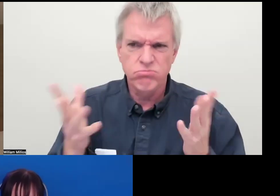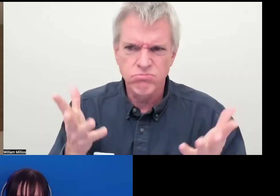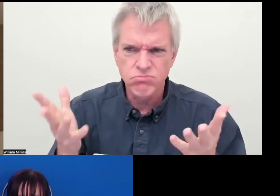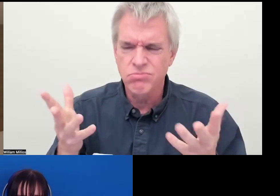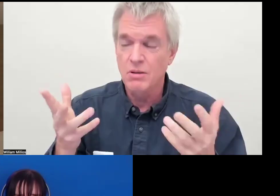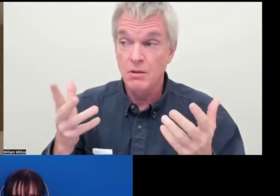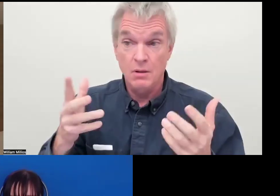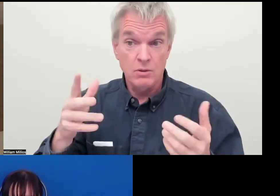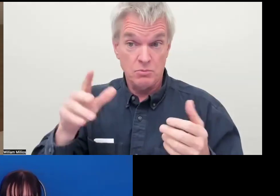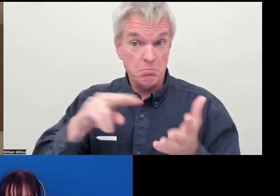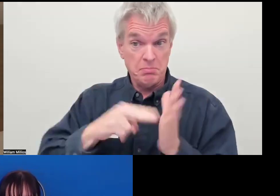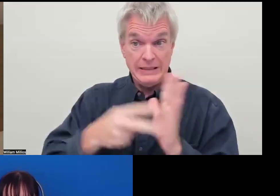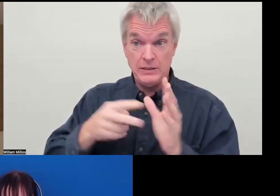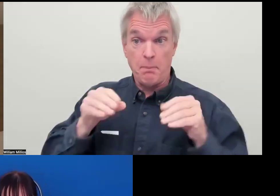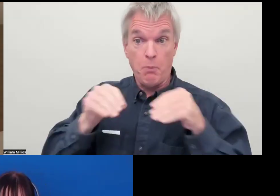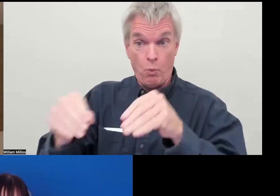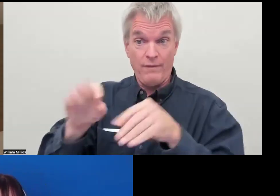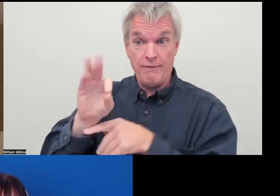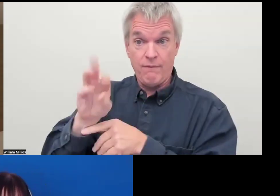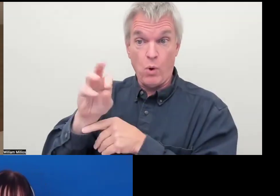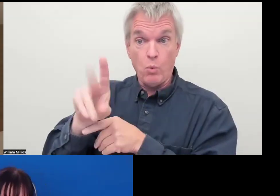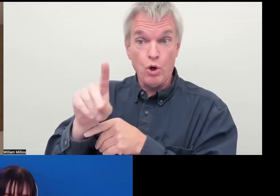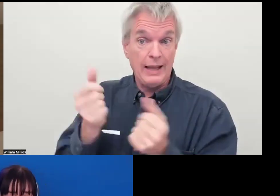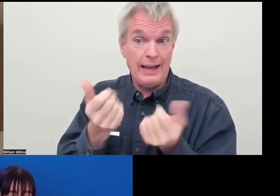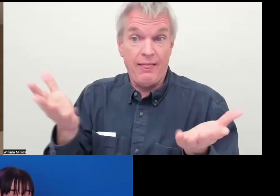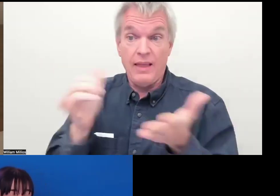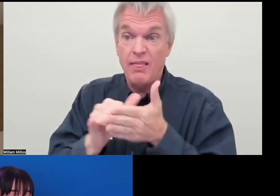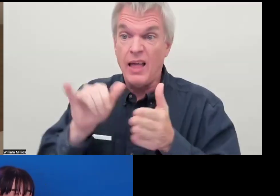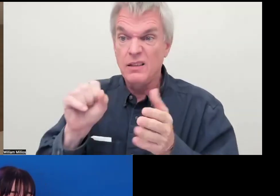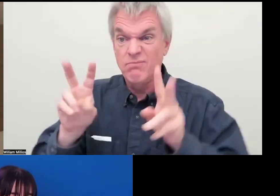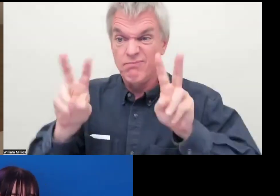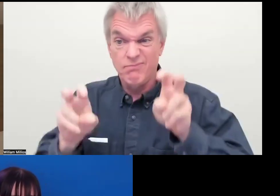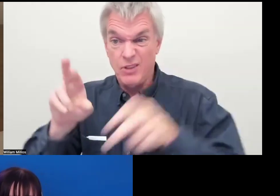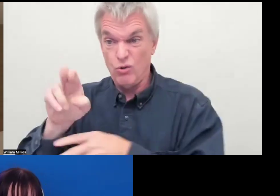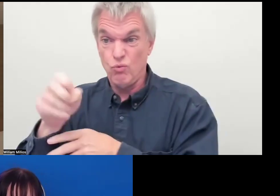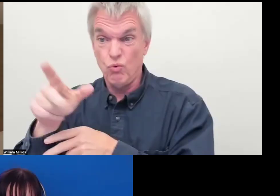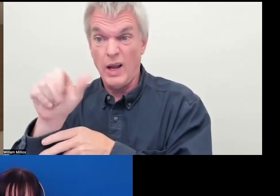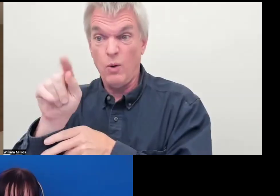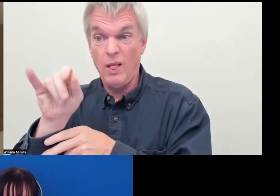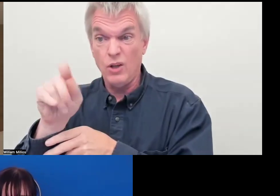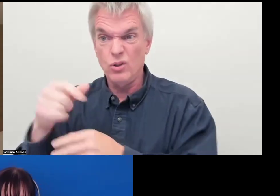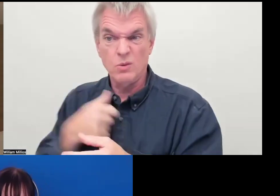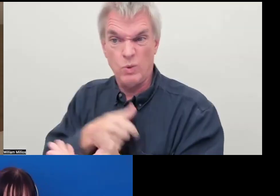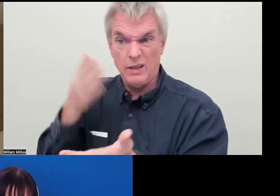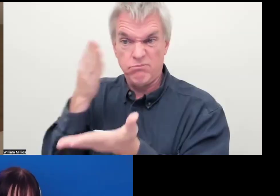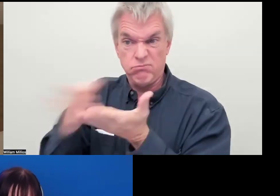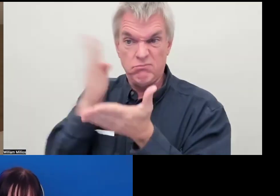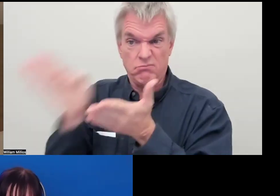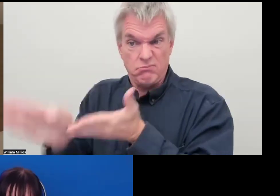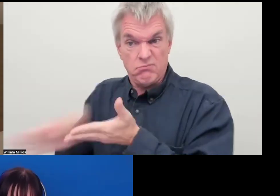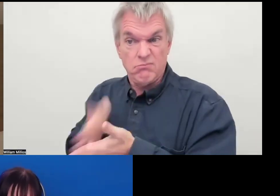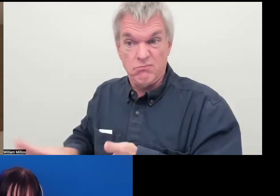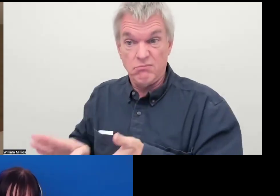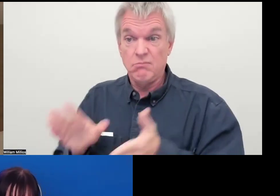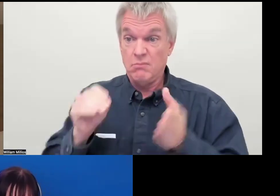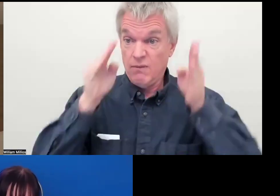um, know any are pointing back to the legislation, but does that mean we aren't moving forward with any of these issues that